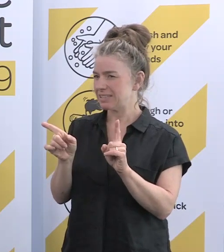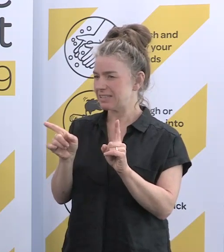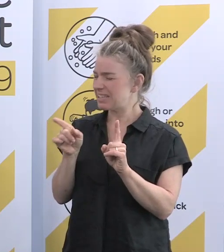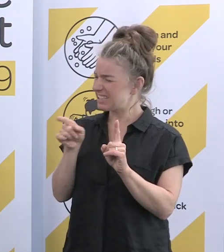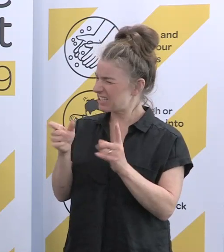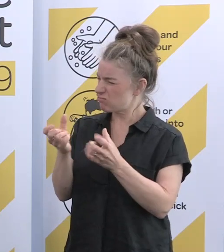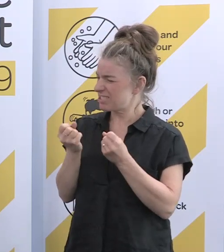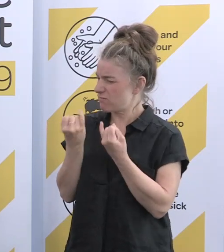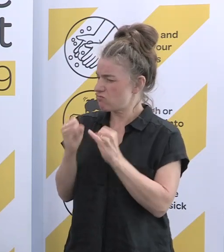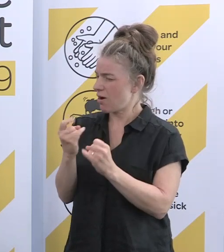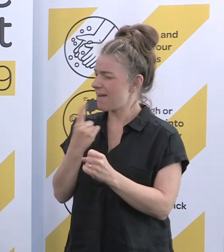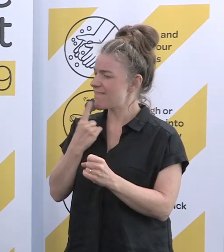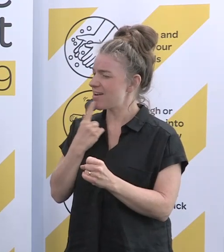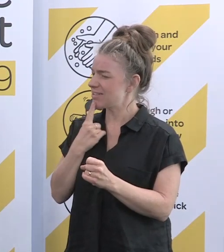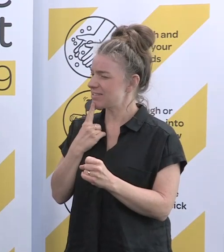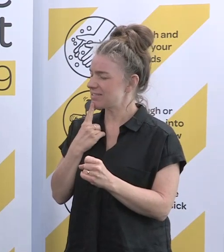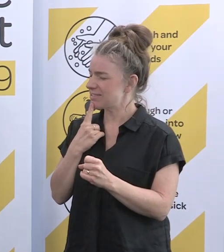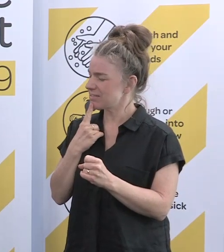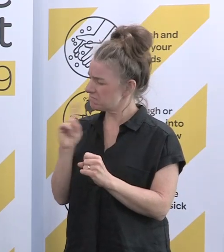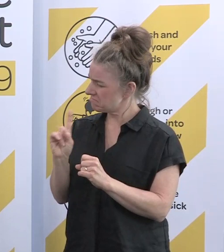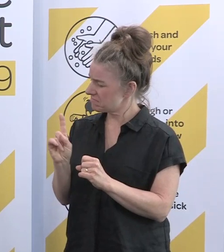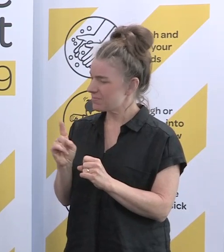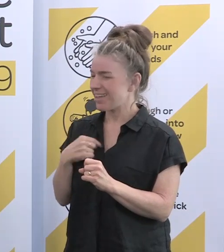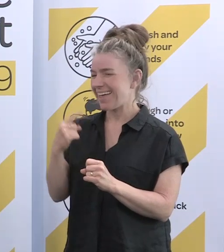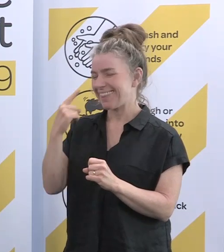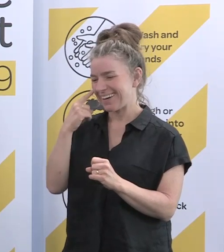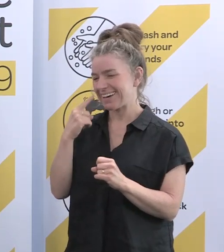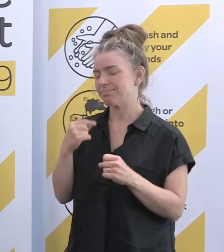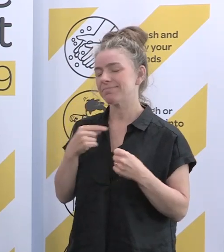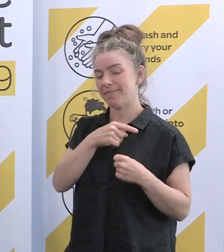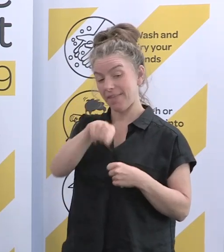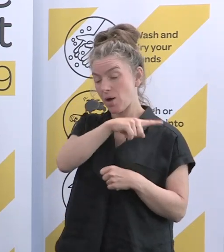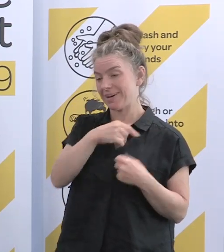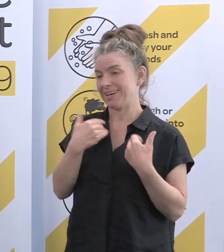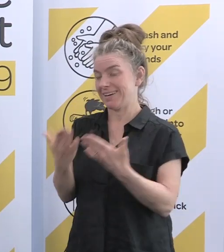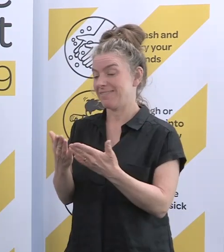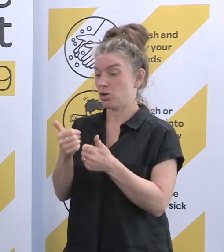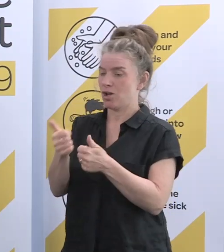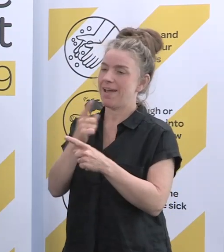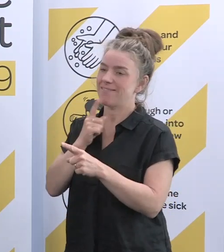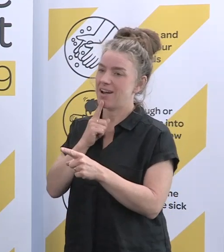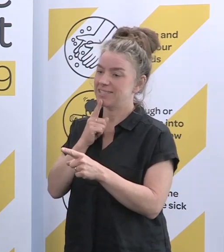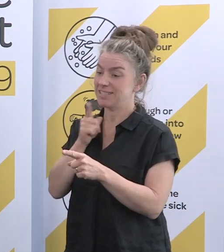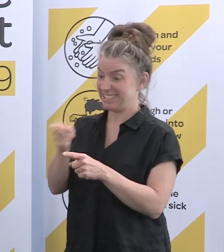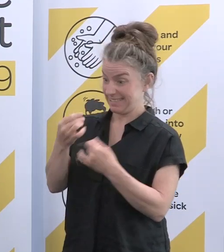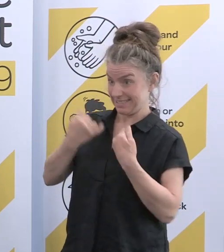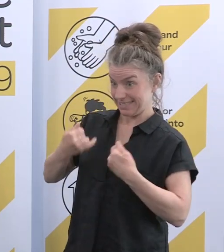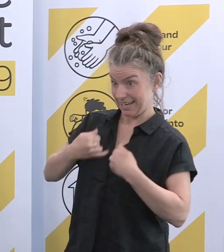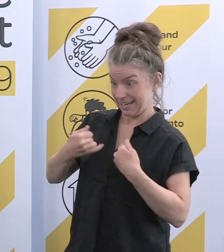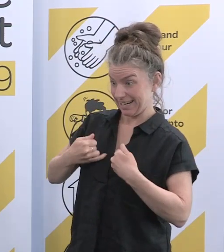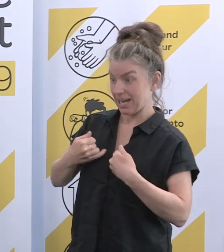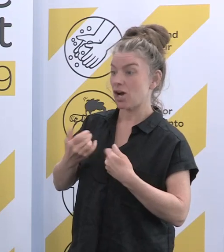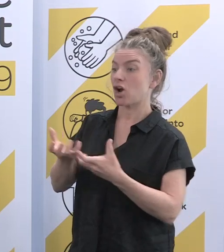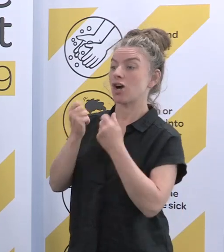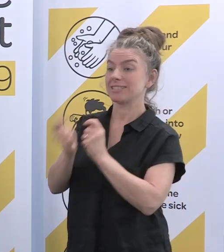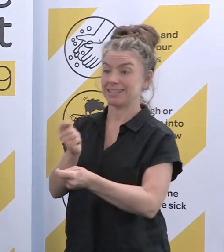the wrong advice? I think he was given the best advice that was available at the time, and I'm pleased that if he was symptomatic and got tested,